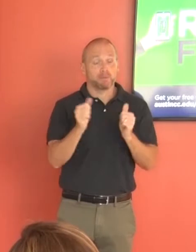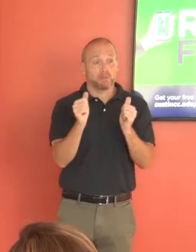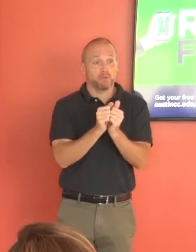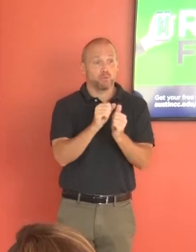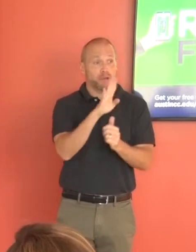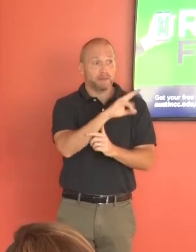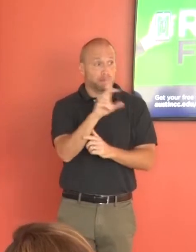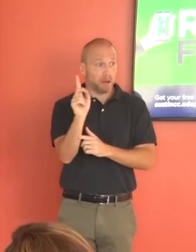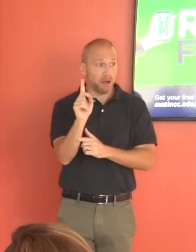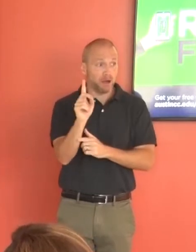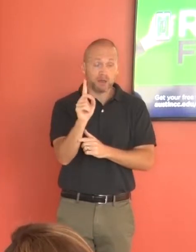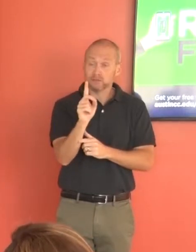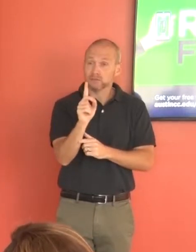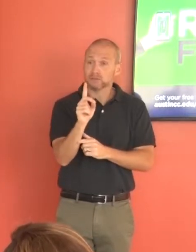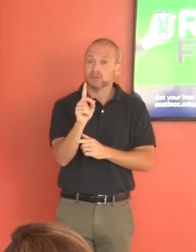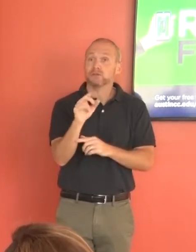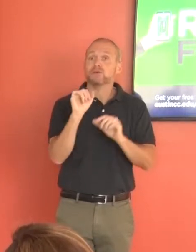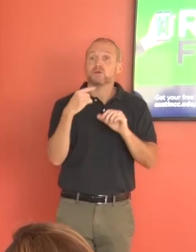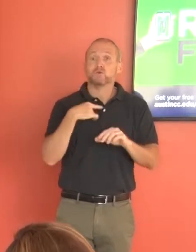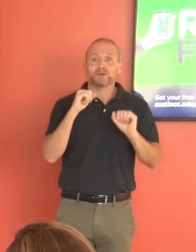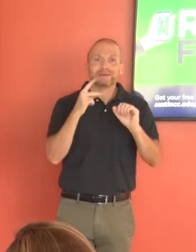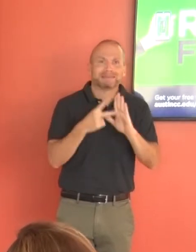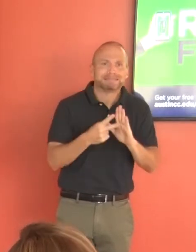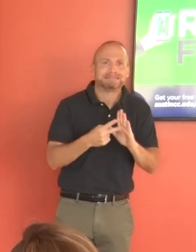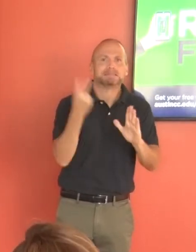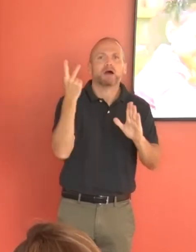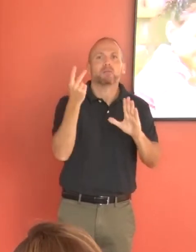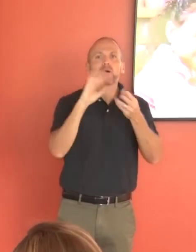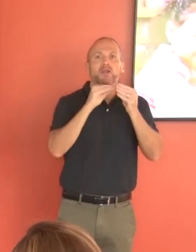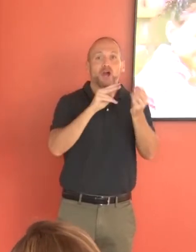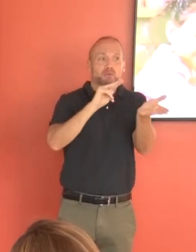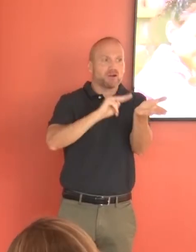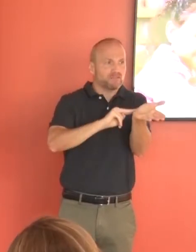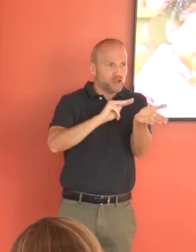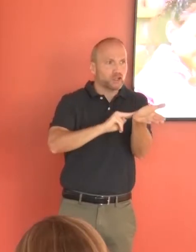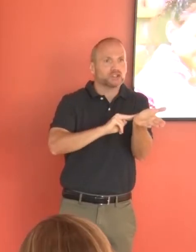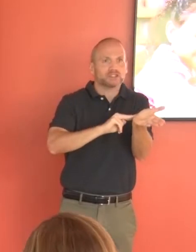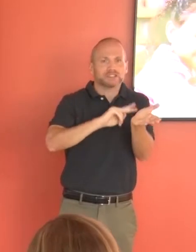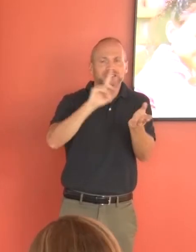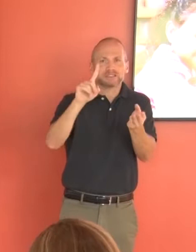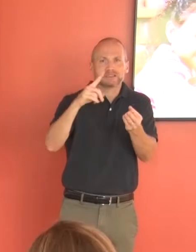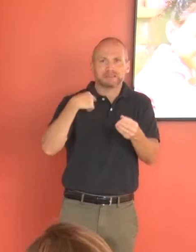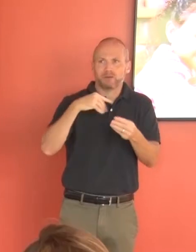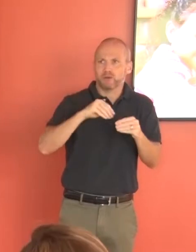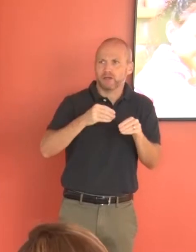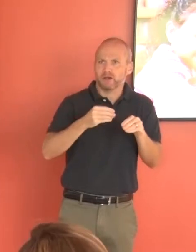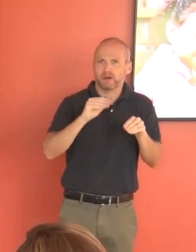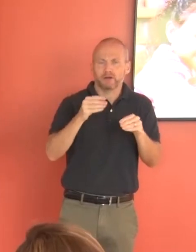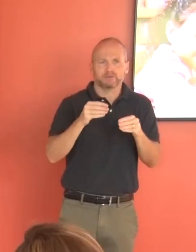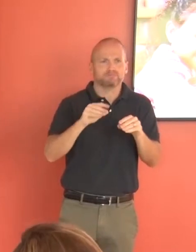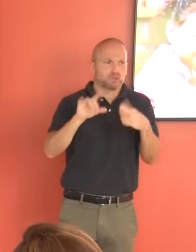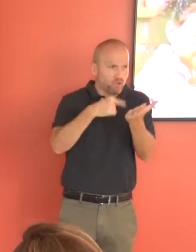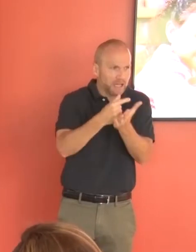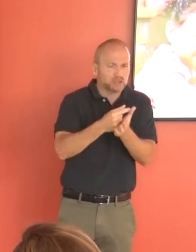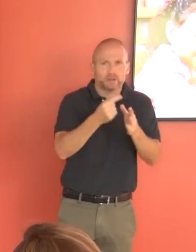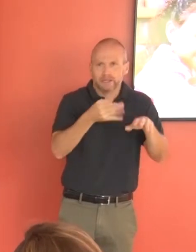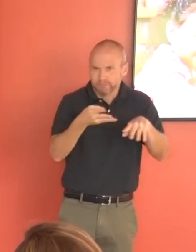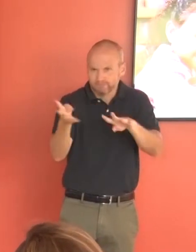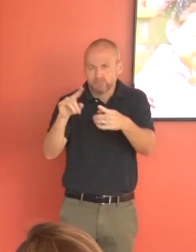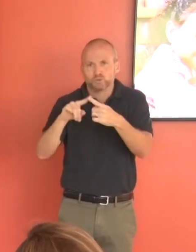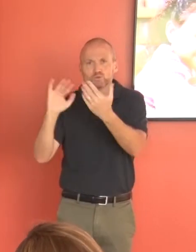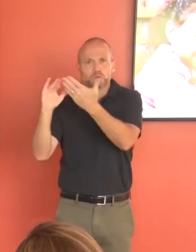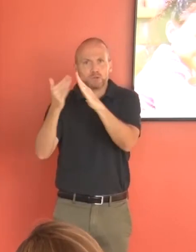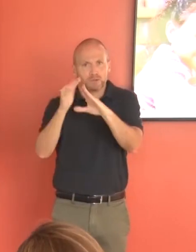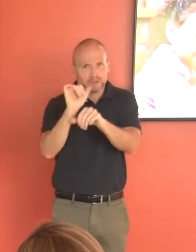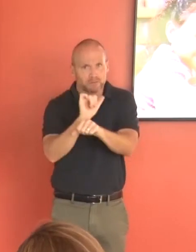what it allows us to do is double the numbers of nurses that we're putting into our community on an annual basis. So